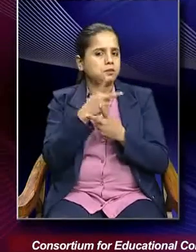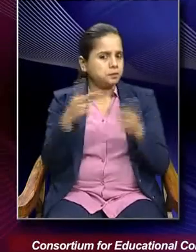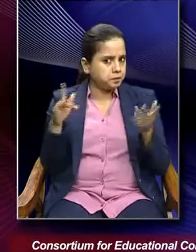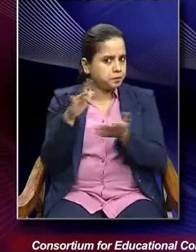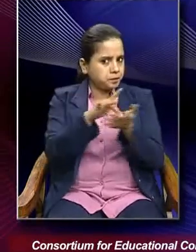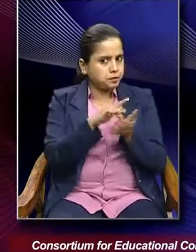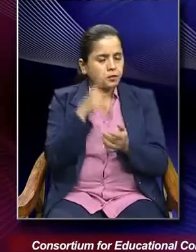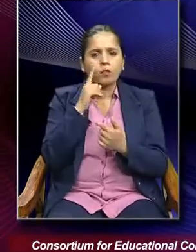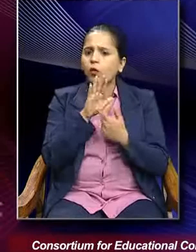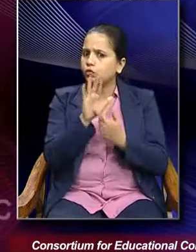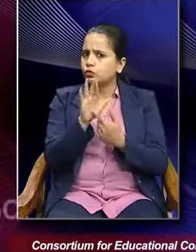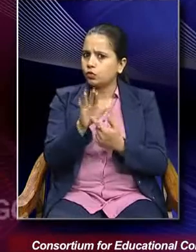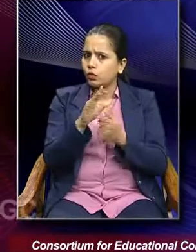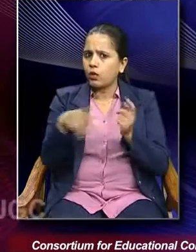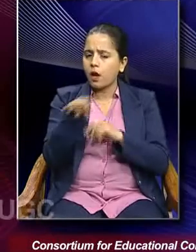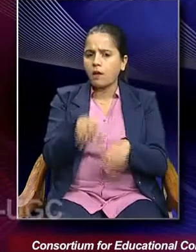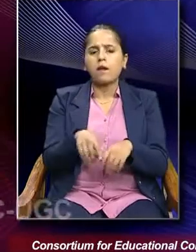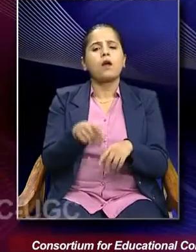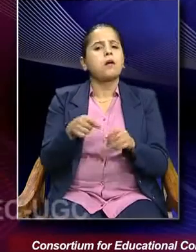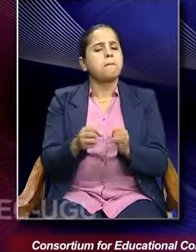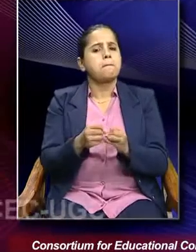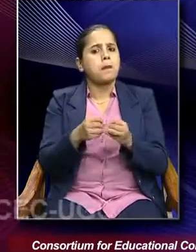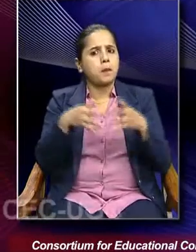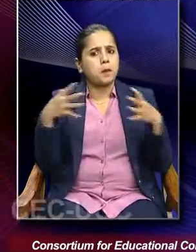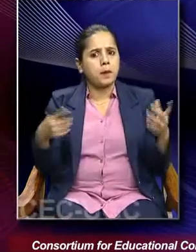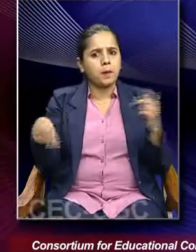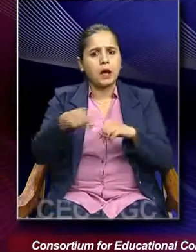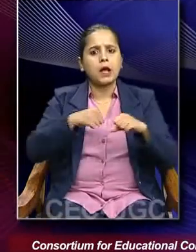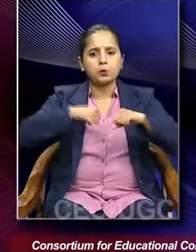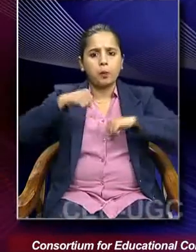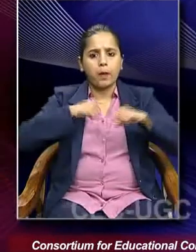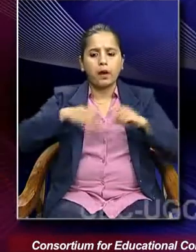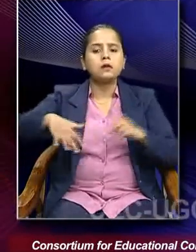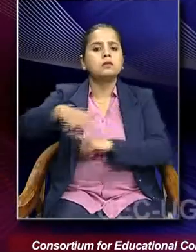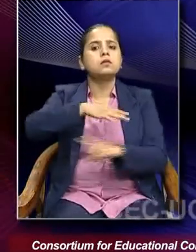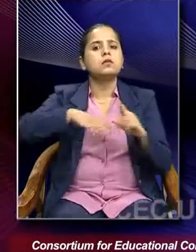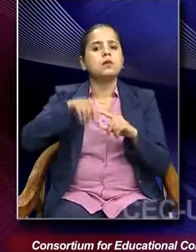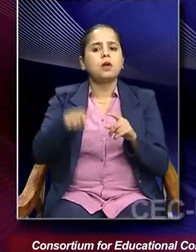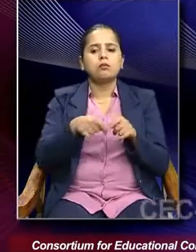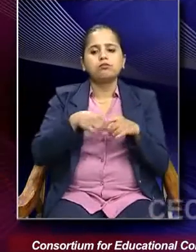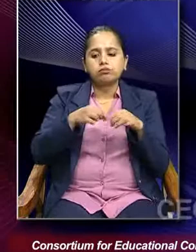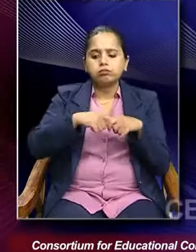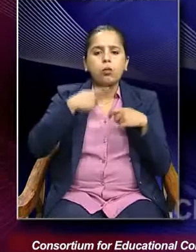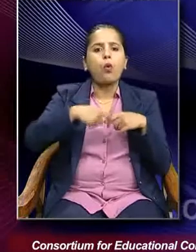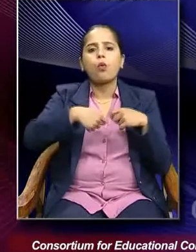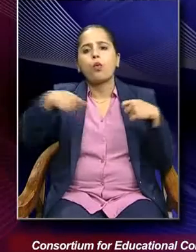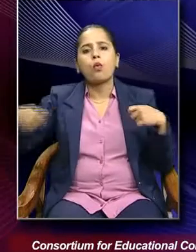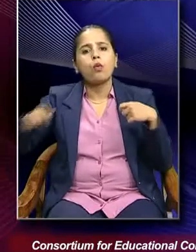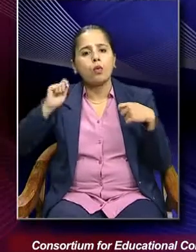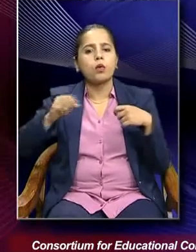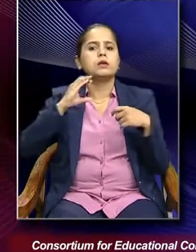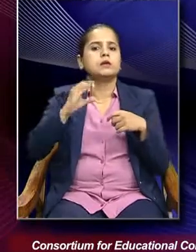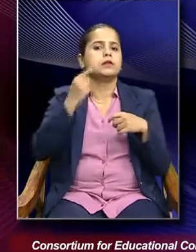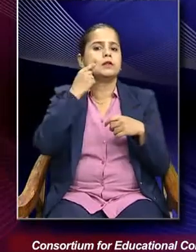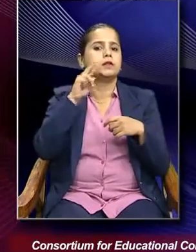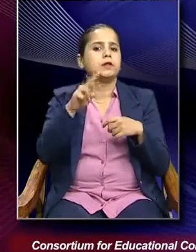of indicating the vast spatial extent of this civilization. While